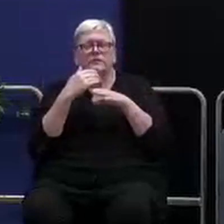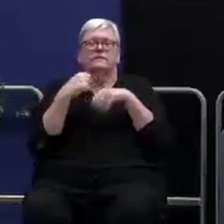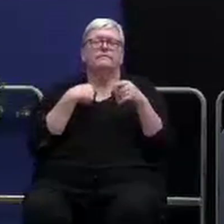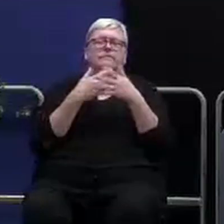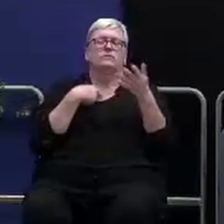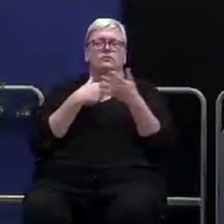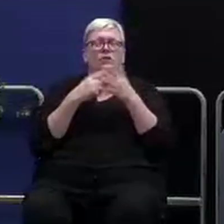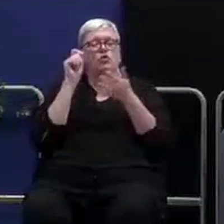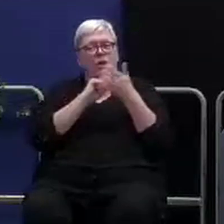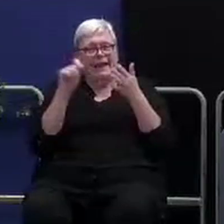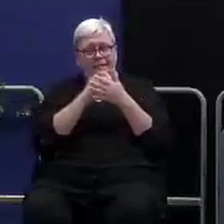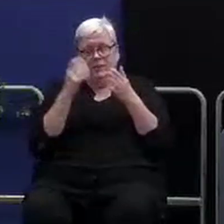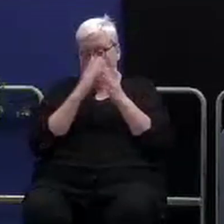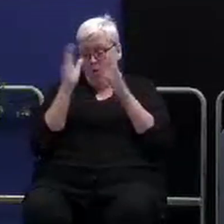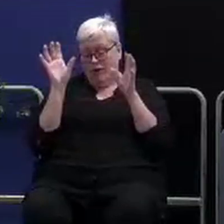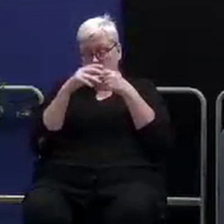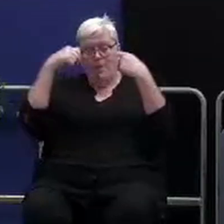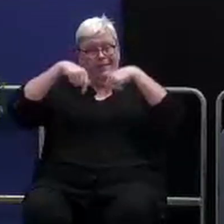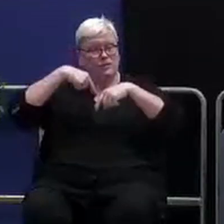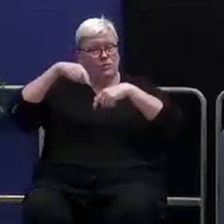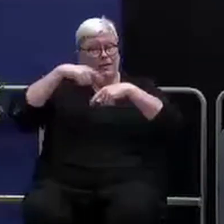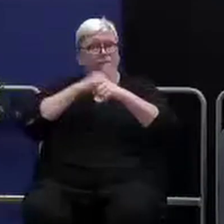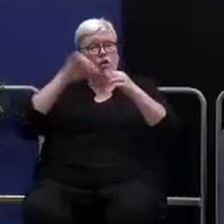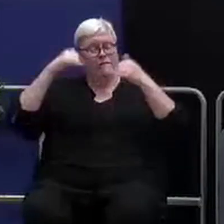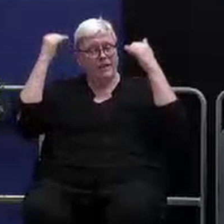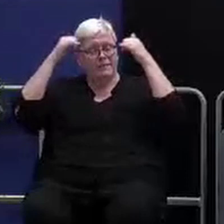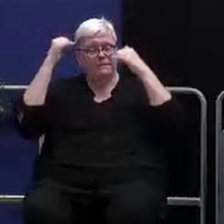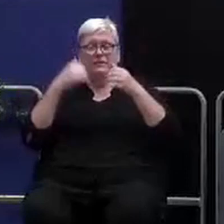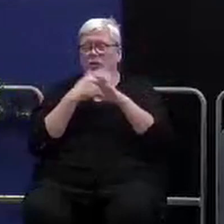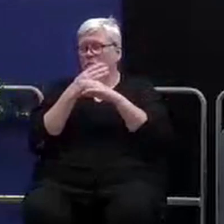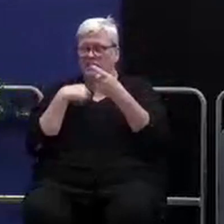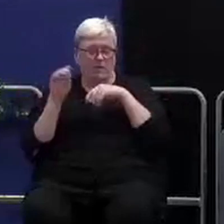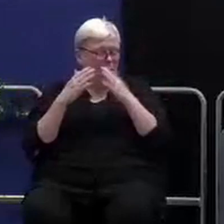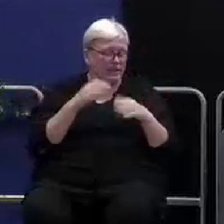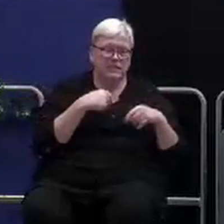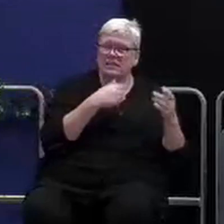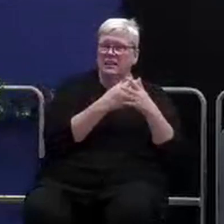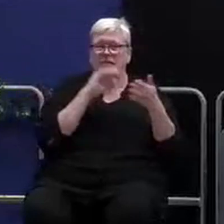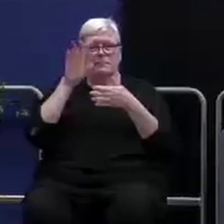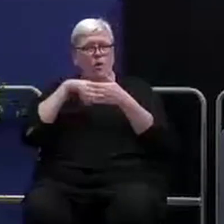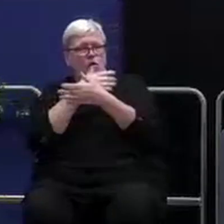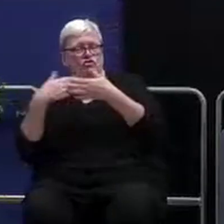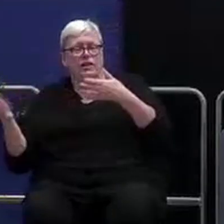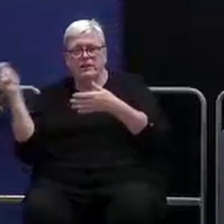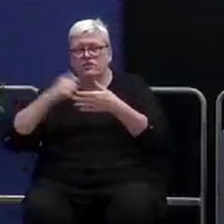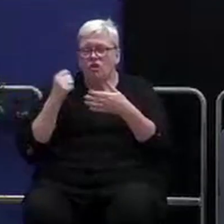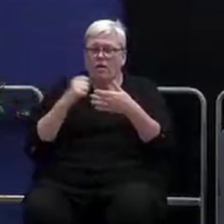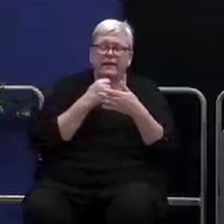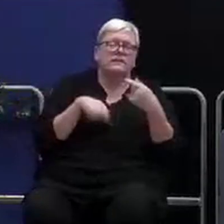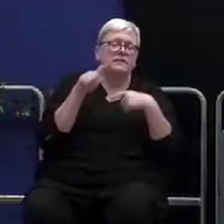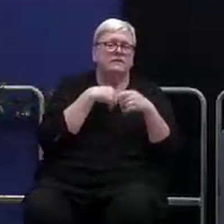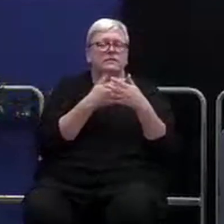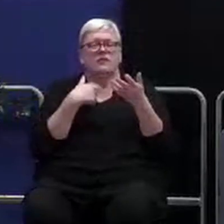this week for this festival. Her work has appeared in Boundless Magazine, Product Magazine, Poetry Scotland, and as part of the